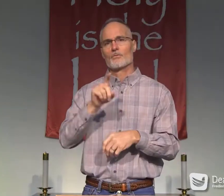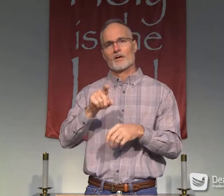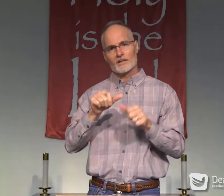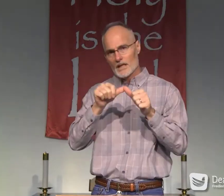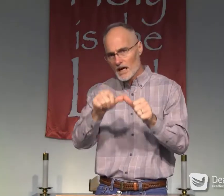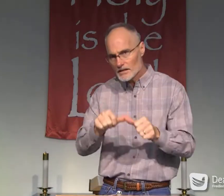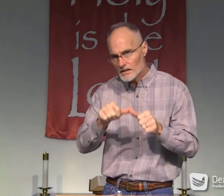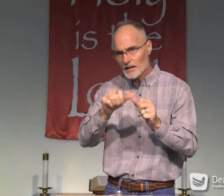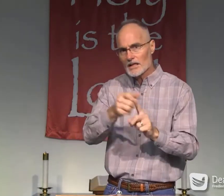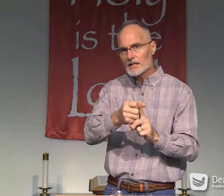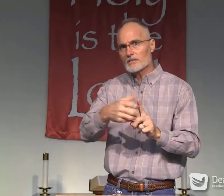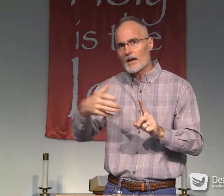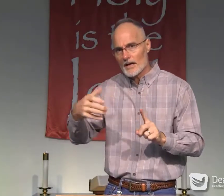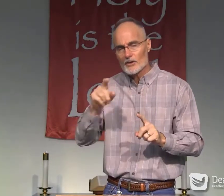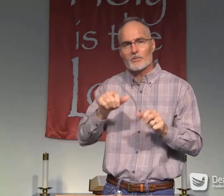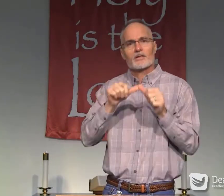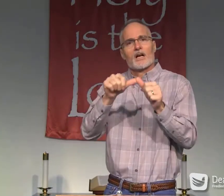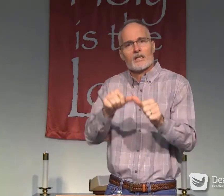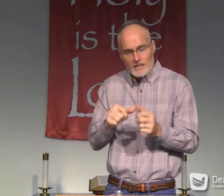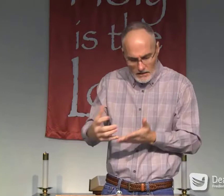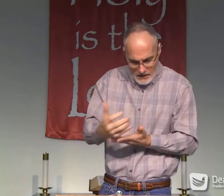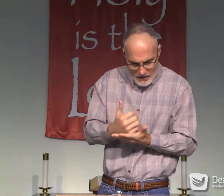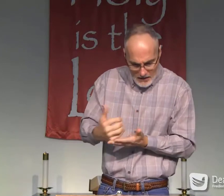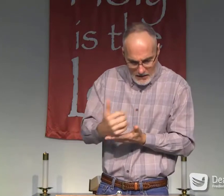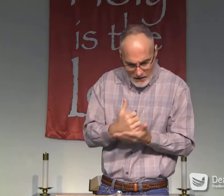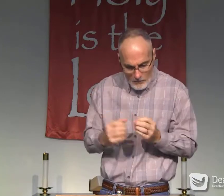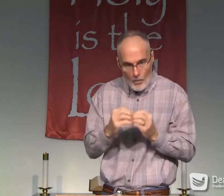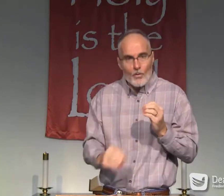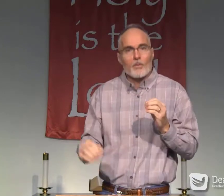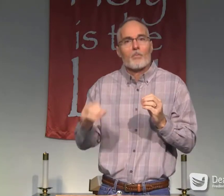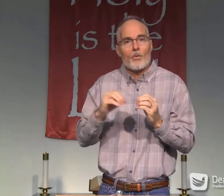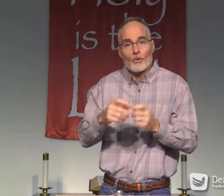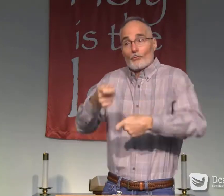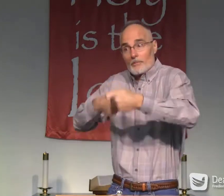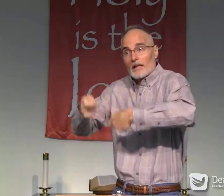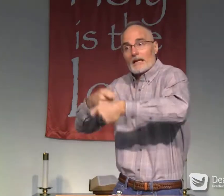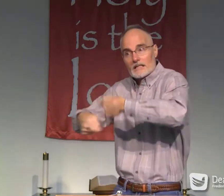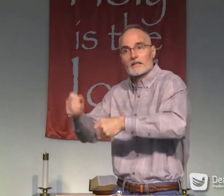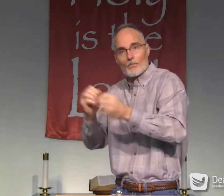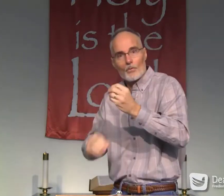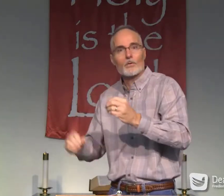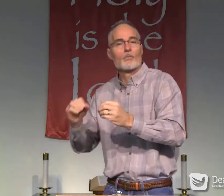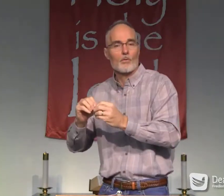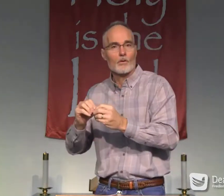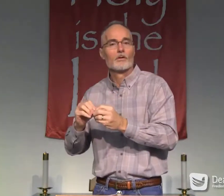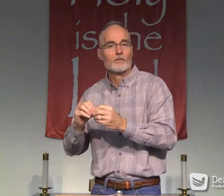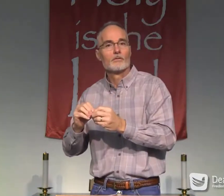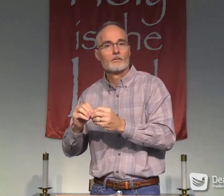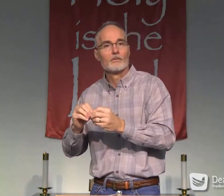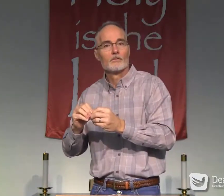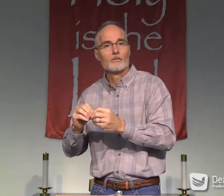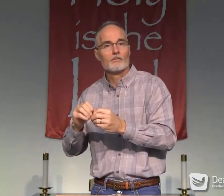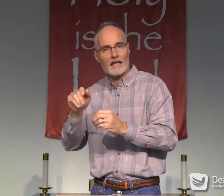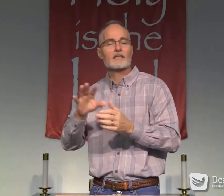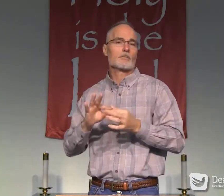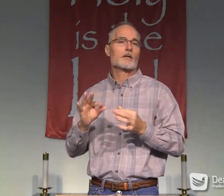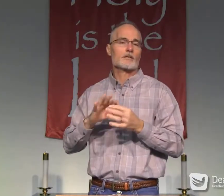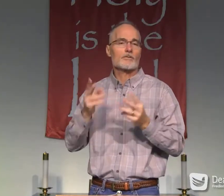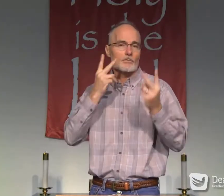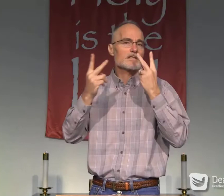comes with constant improvement, constant expansion of your wealth, constantly replacing and upgrading